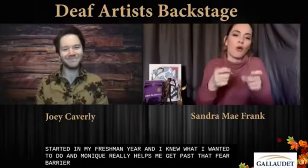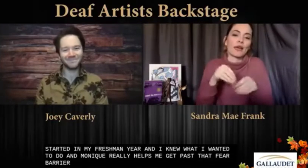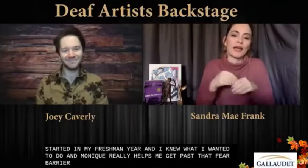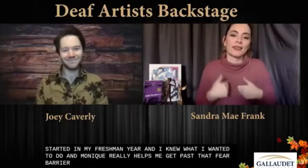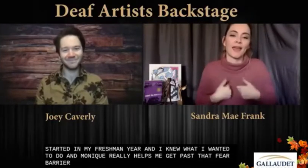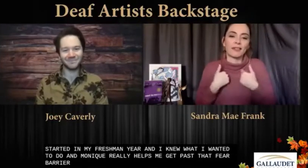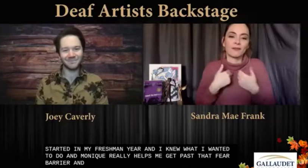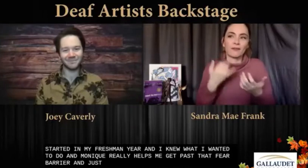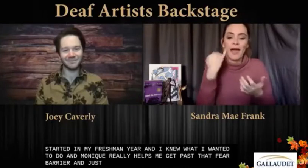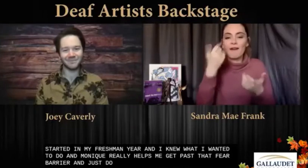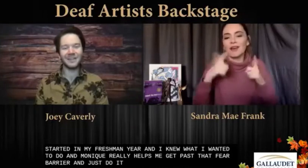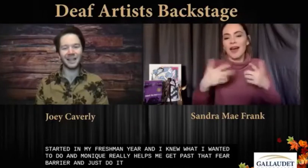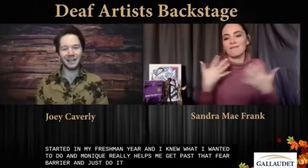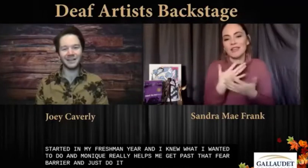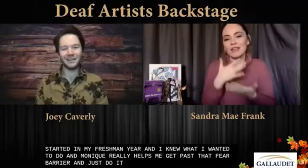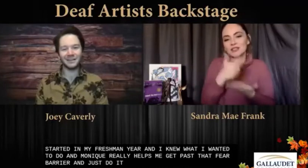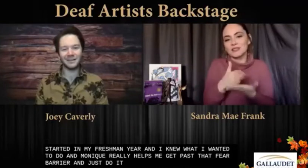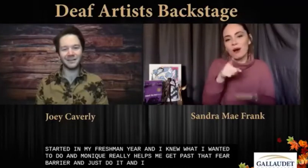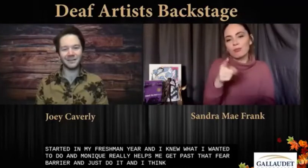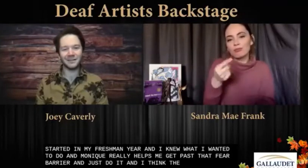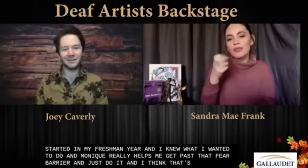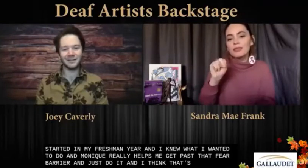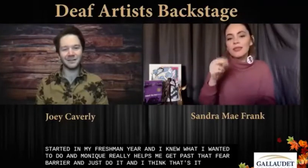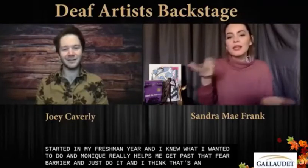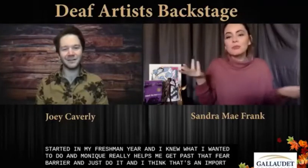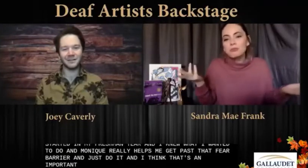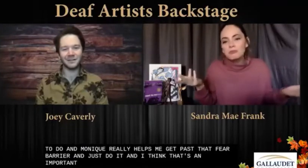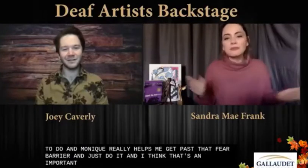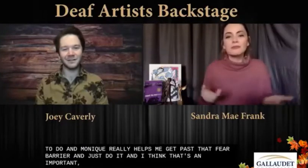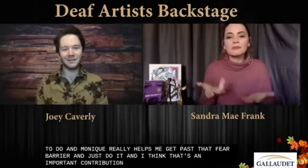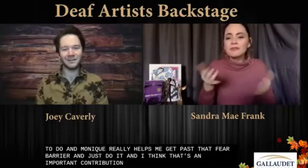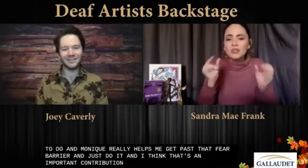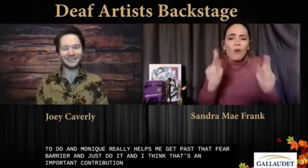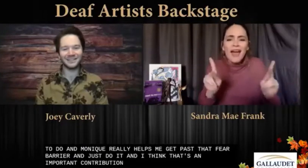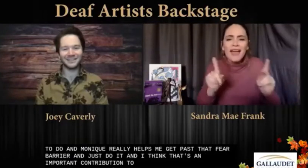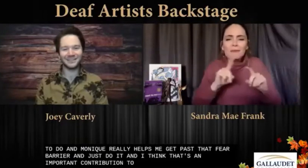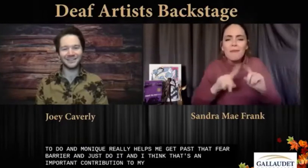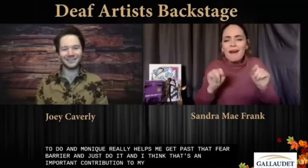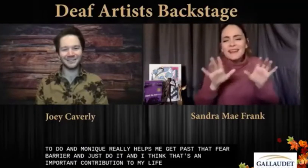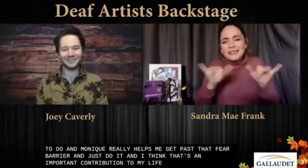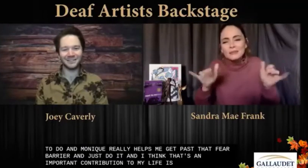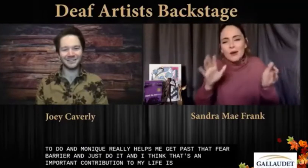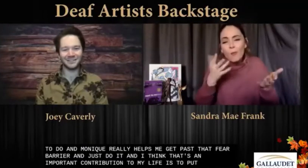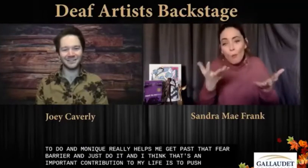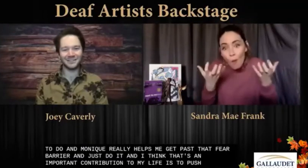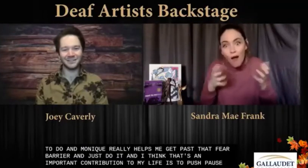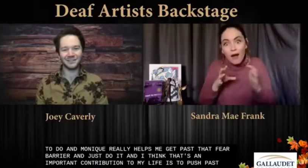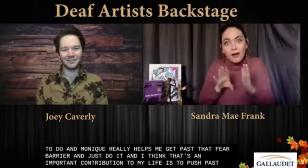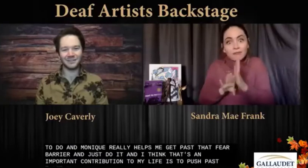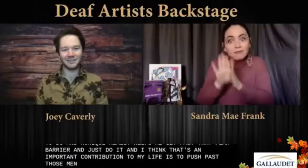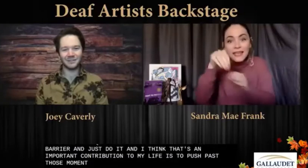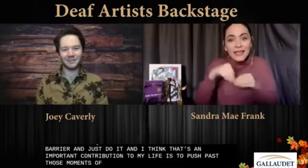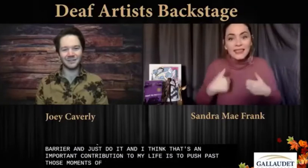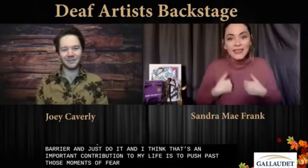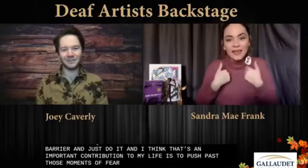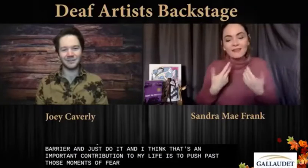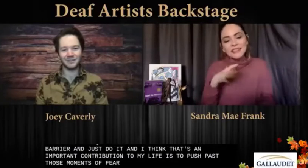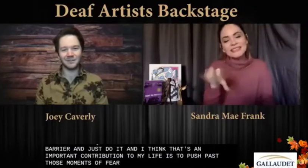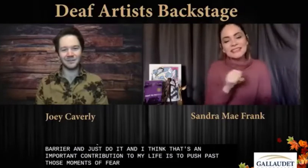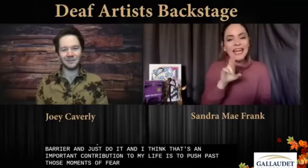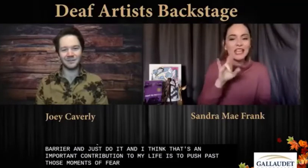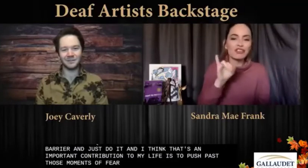and just do it and I think that that's an important contribution to my life is to push past those moments of fear